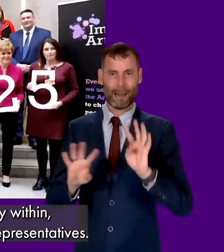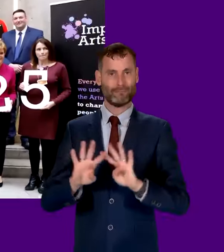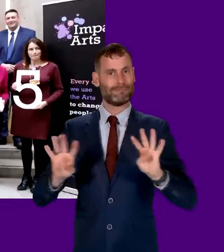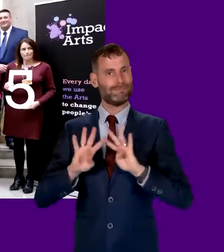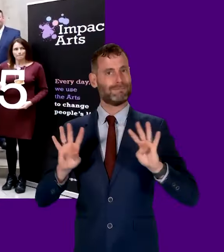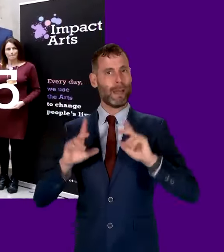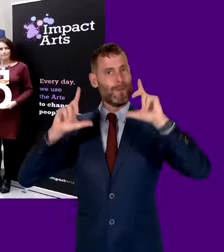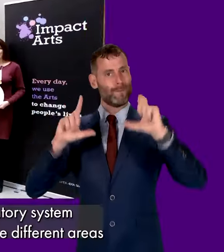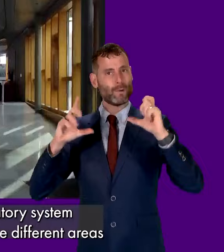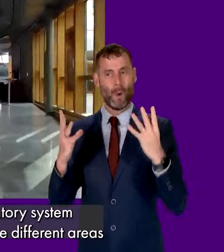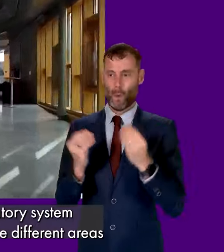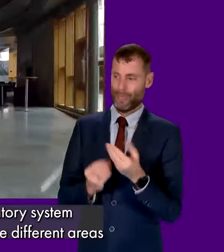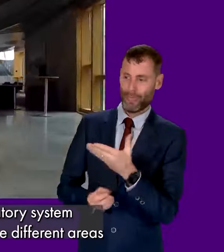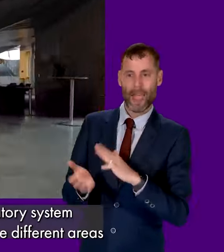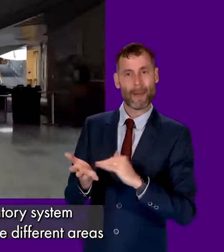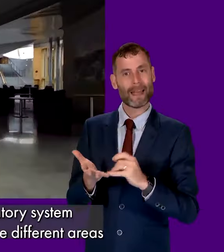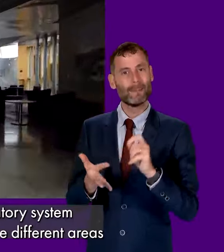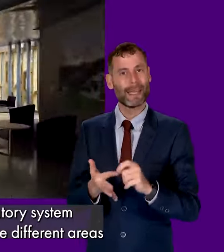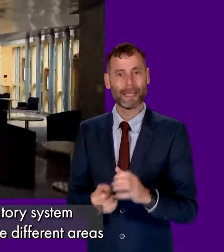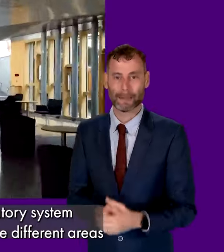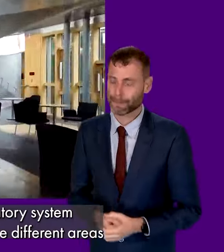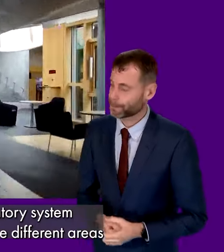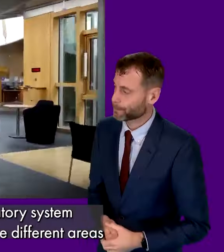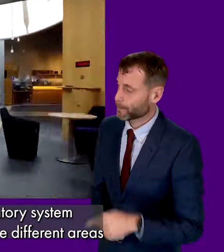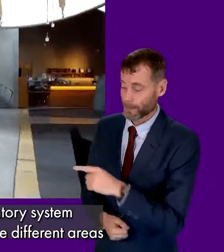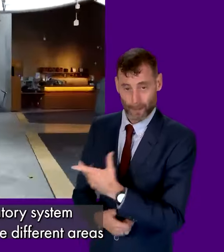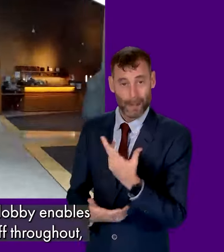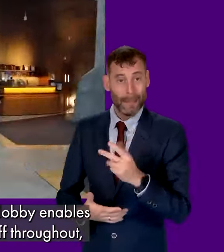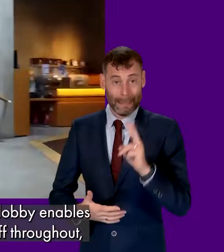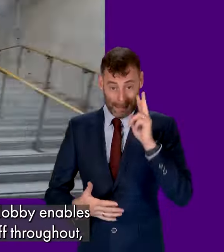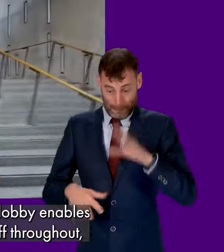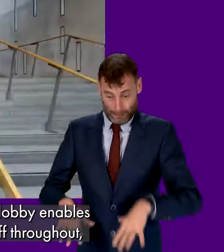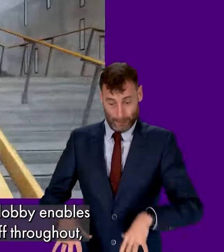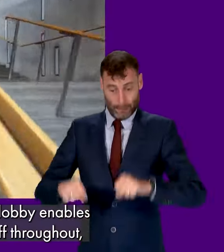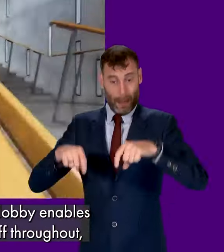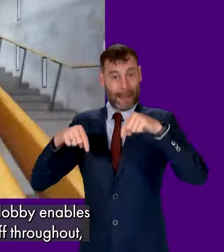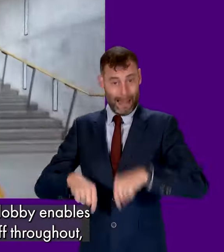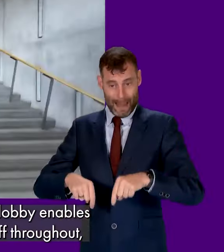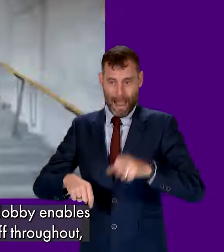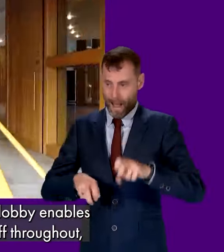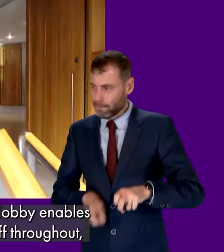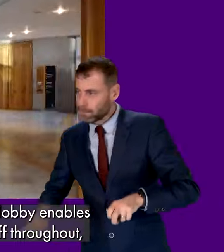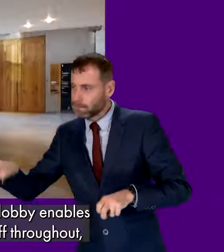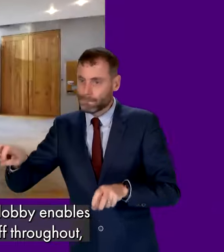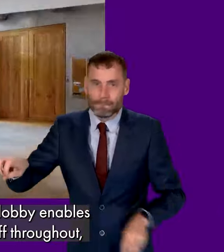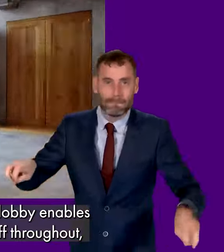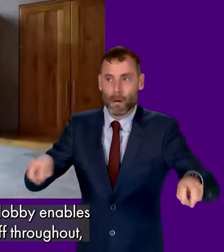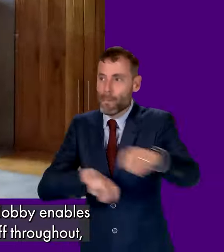representatives. Like a great circulatory system which connects all of the different areas together, the garden lobby enables the